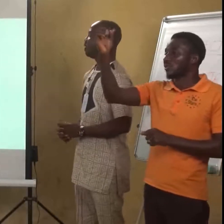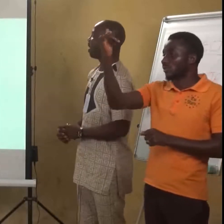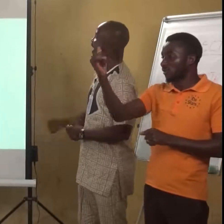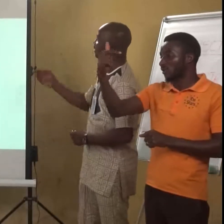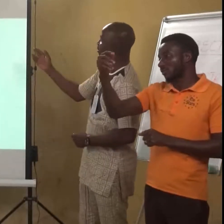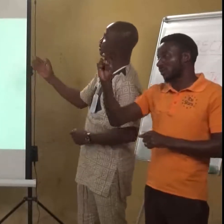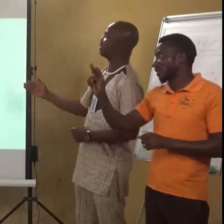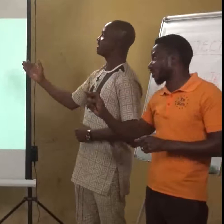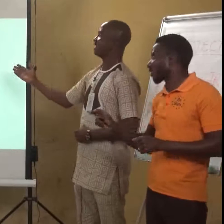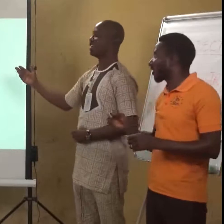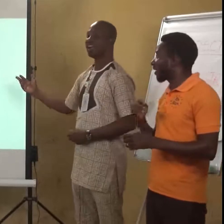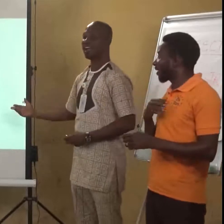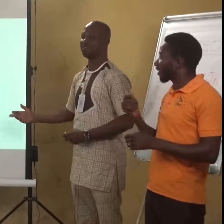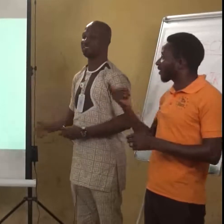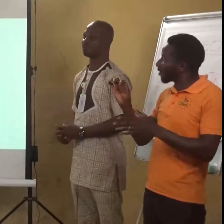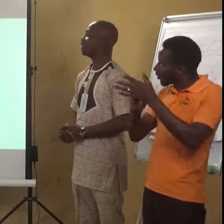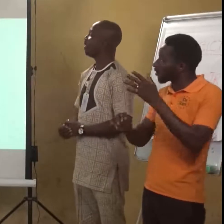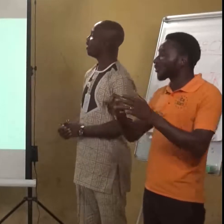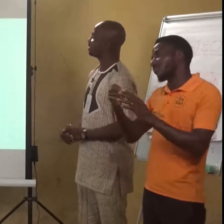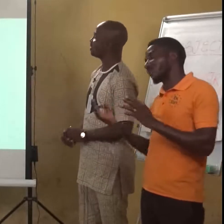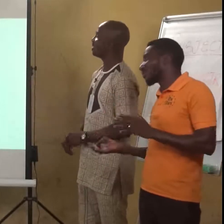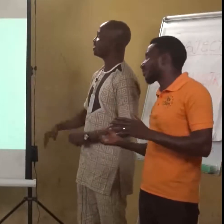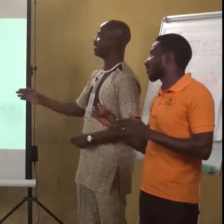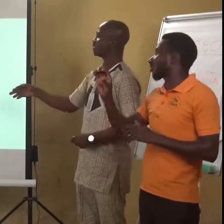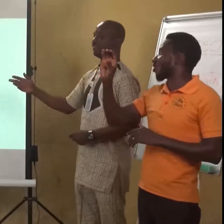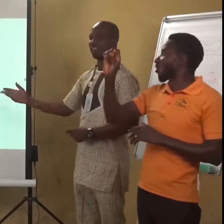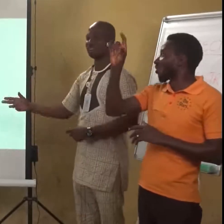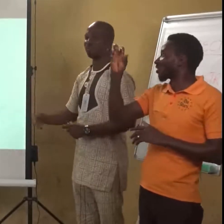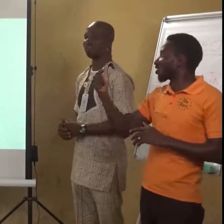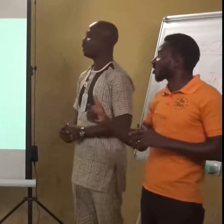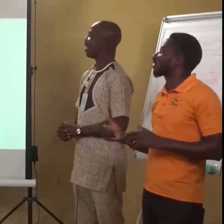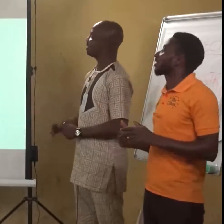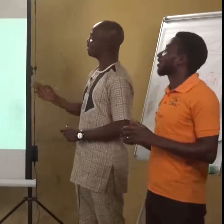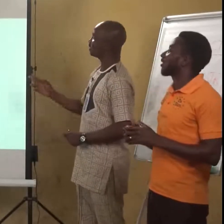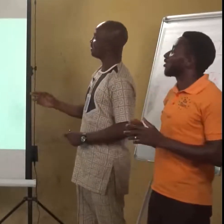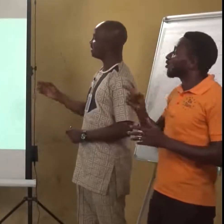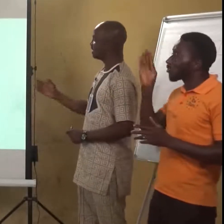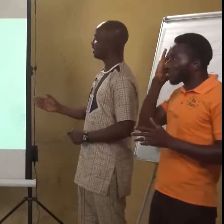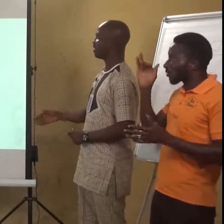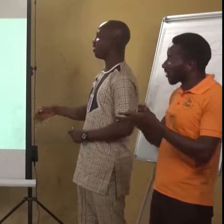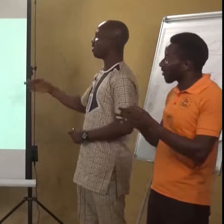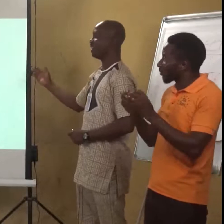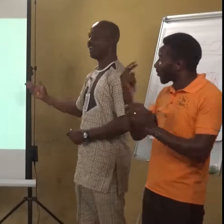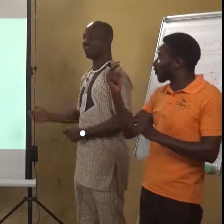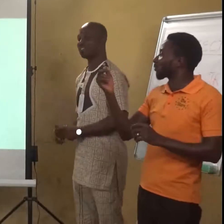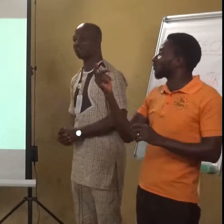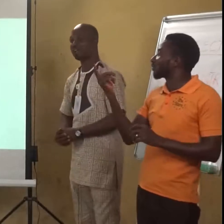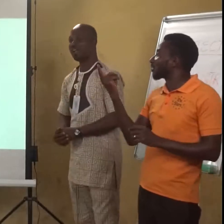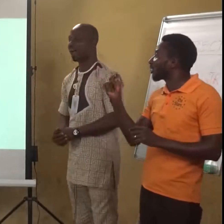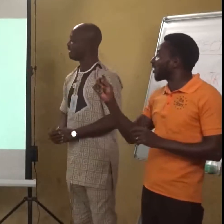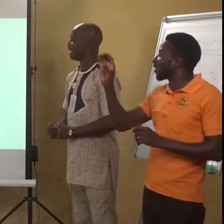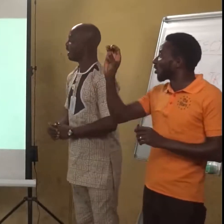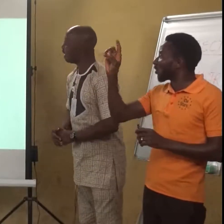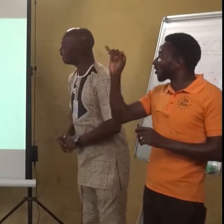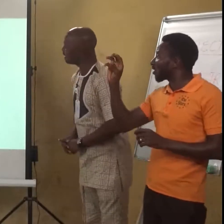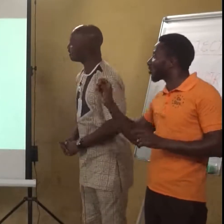hydrogen while reduction gained hydrogen. Oxidation is the loss of electron while reduction is the gain of electron.